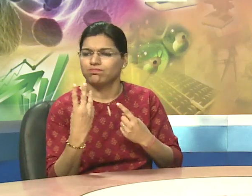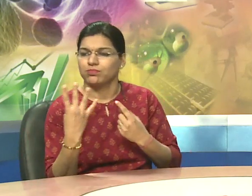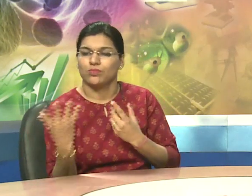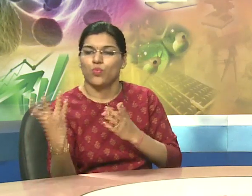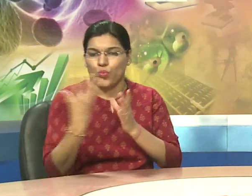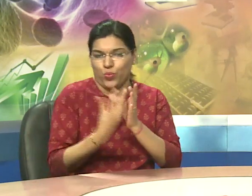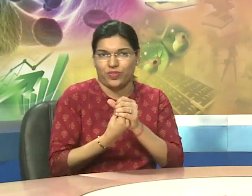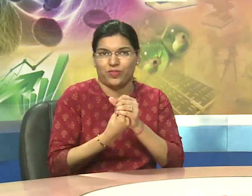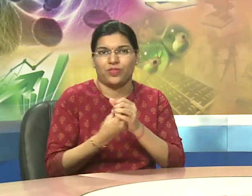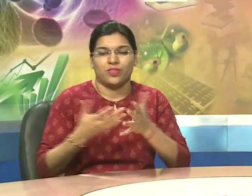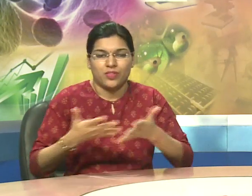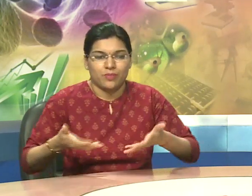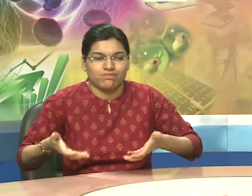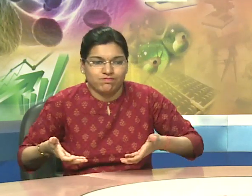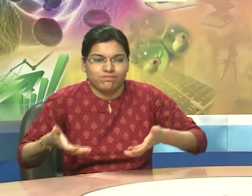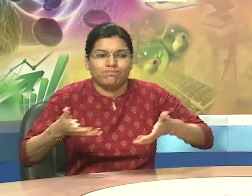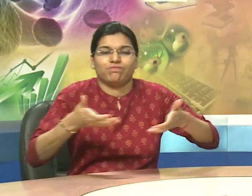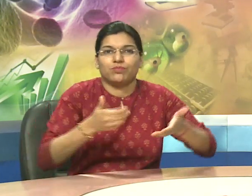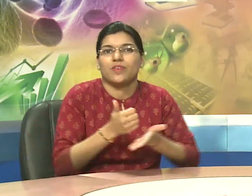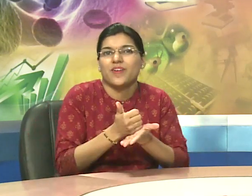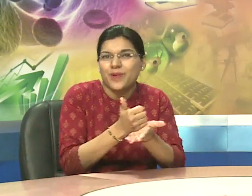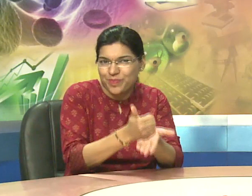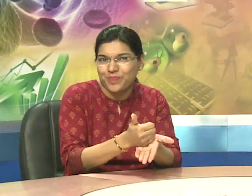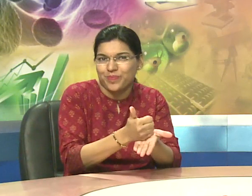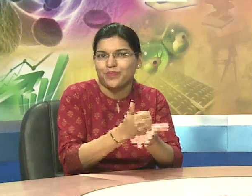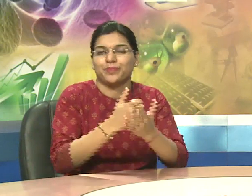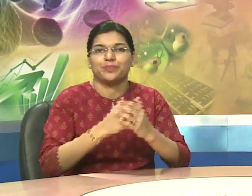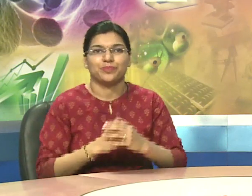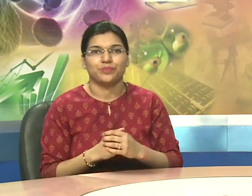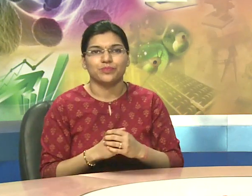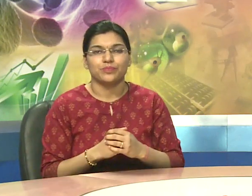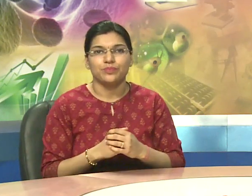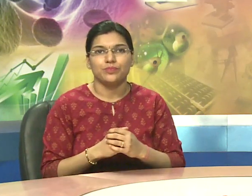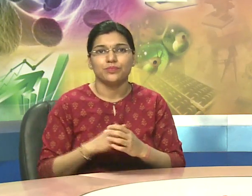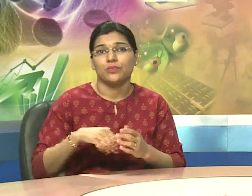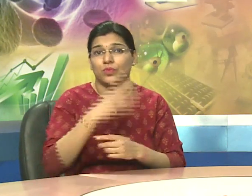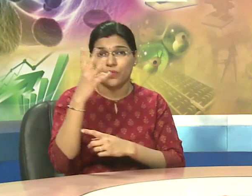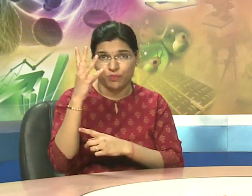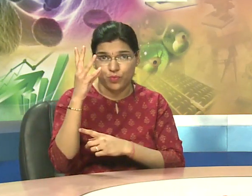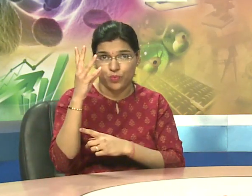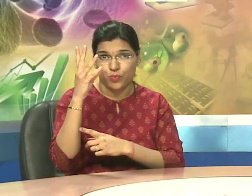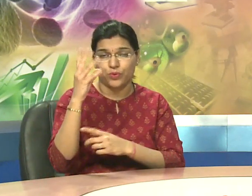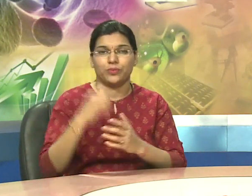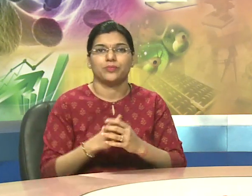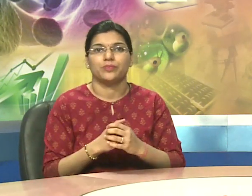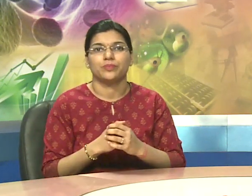For example, there is some goods which are very heavy and I need